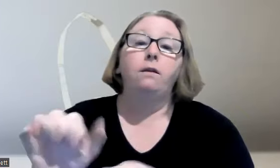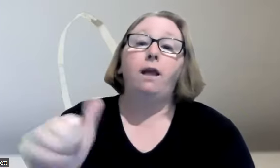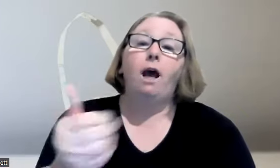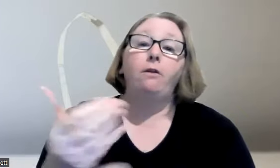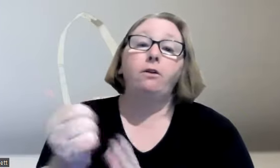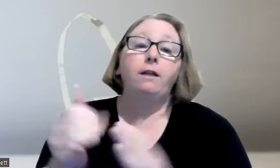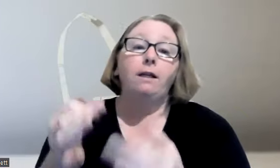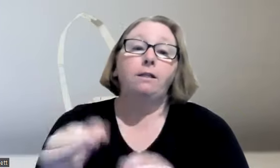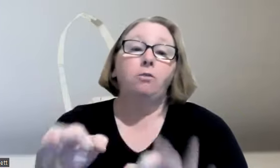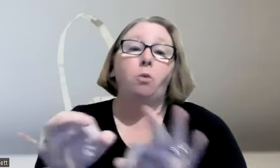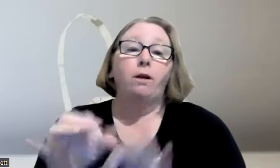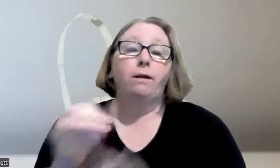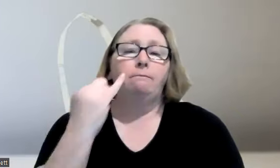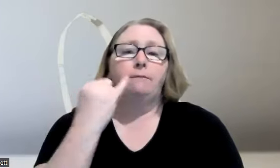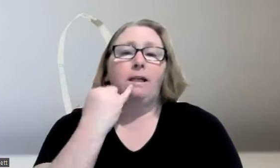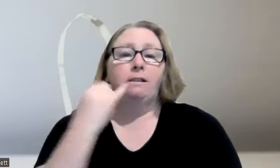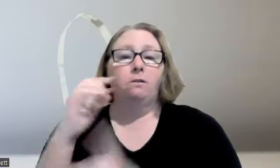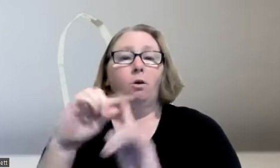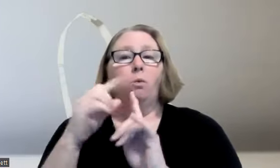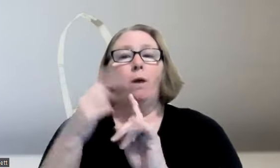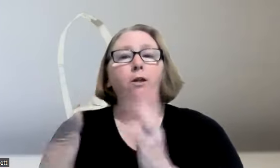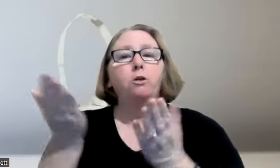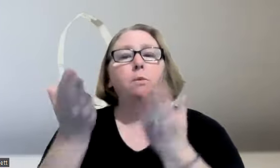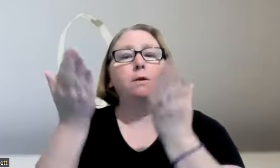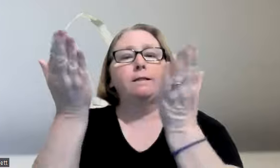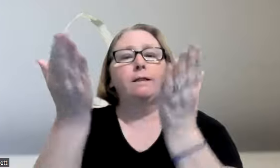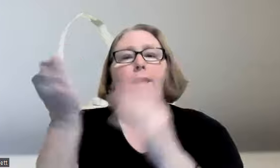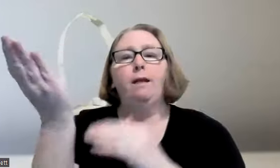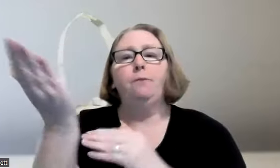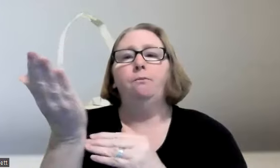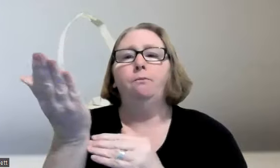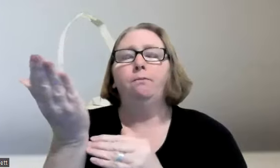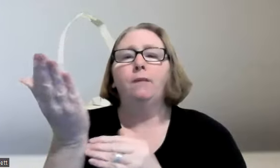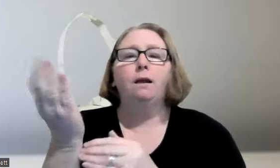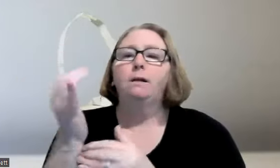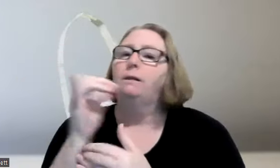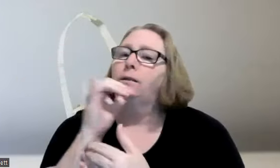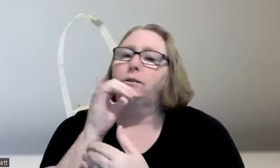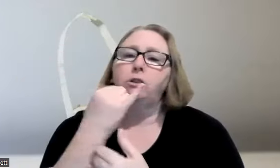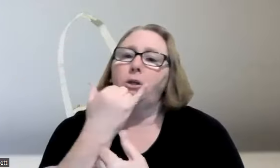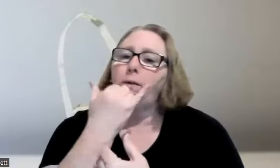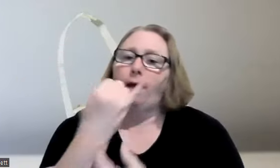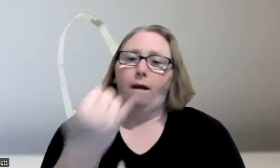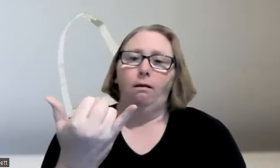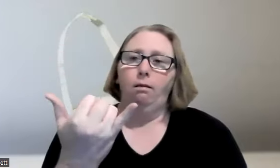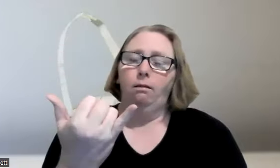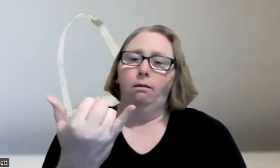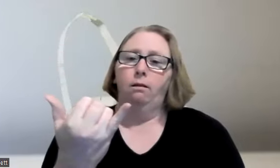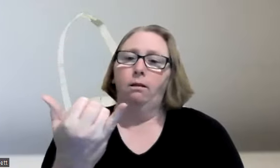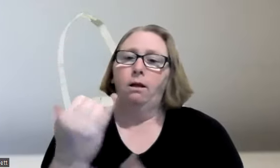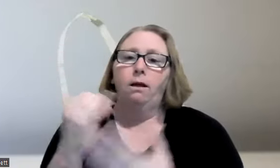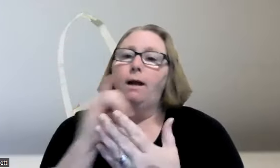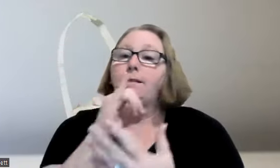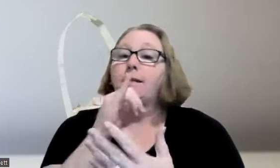The other thing that's important is when you're presenting, don't yell. It